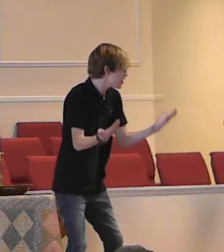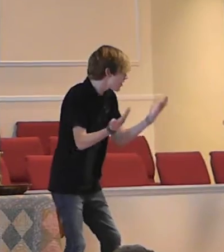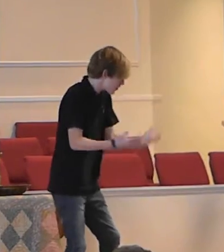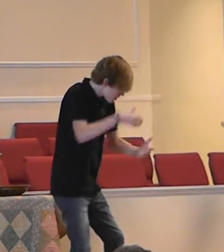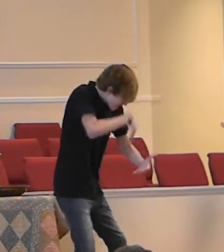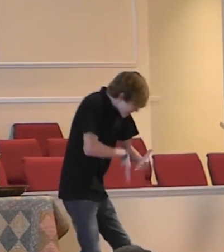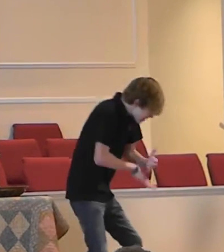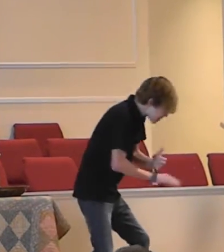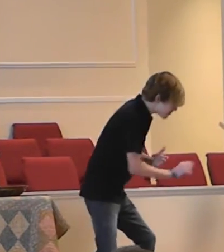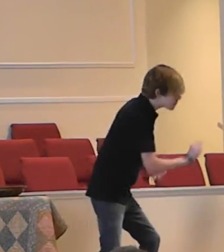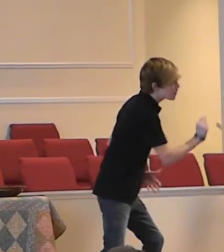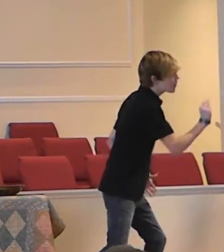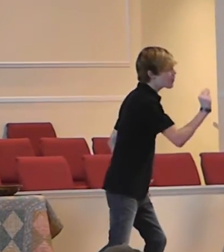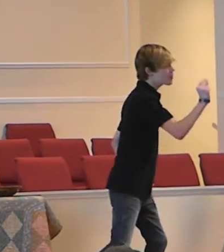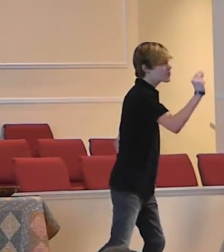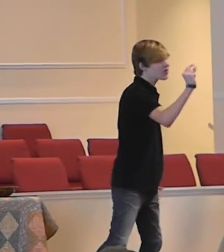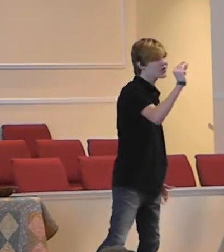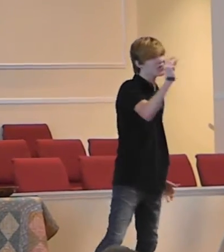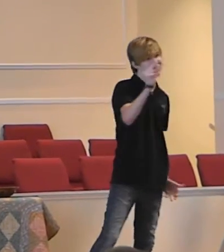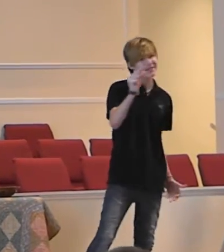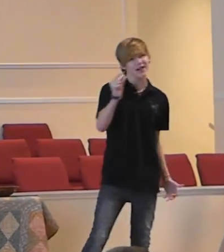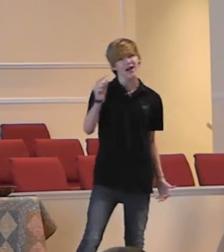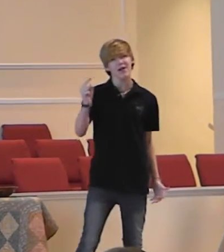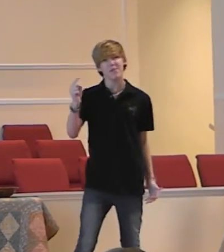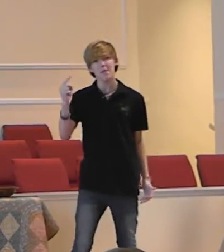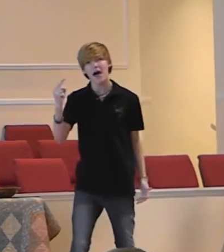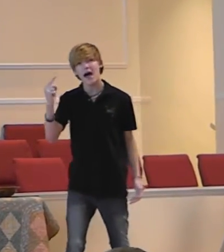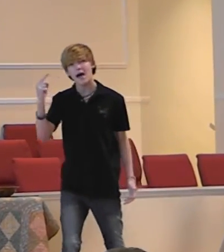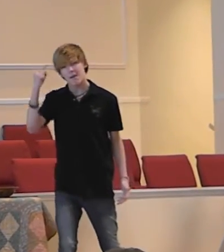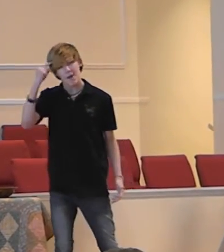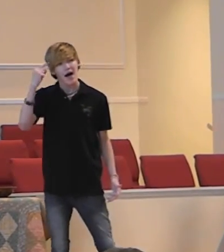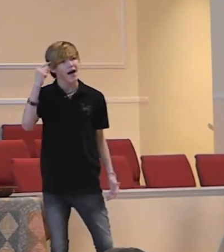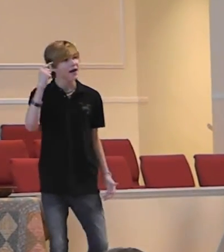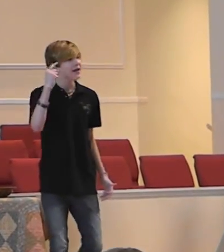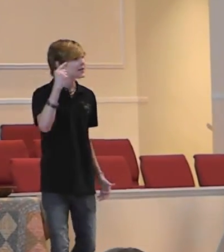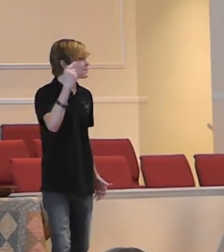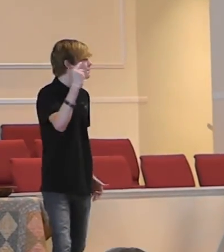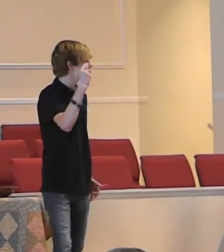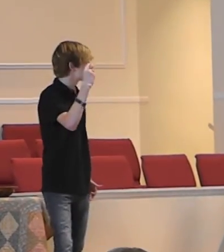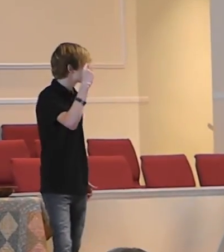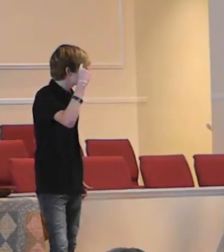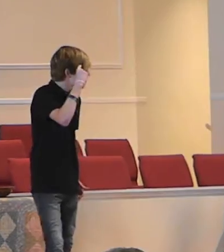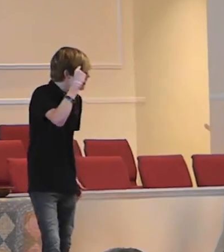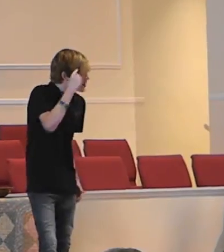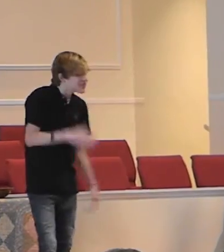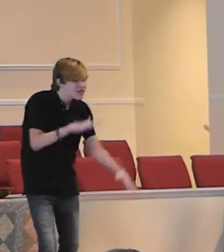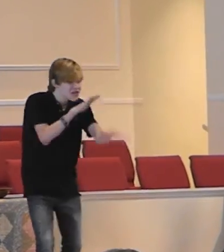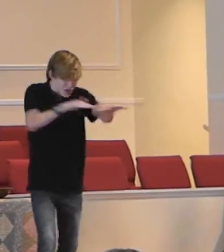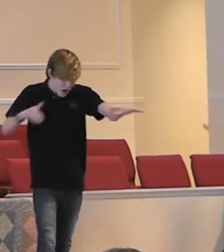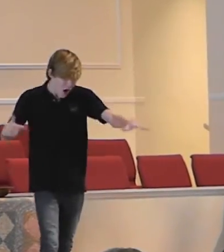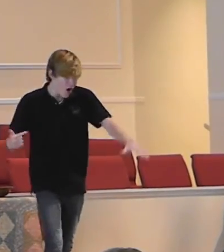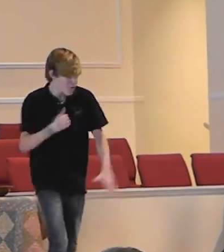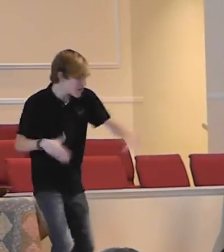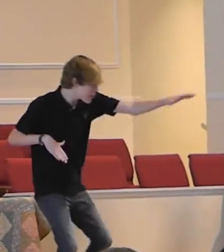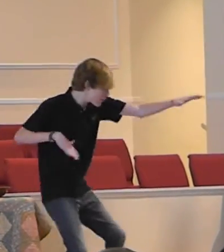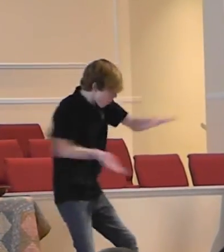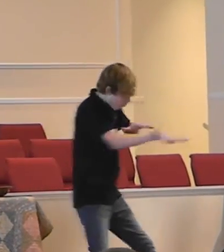still In the corners of my mind Still you call me to